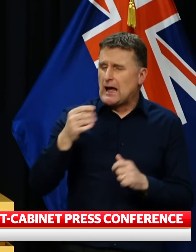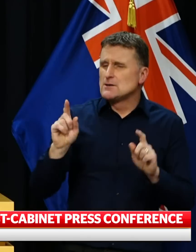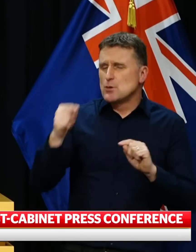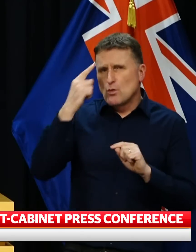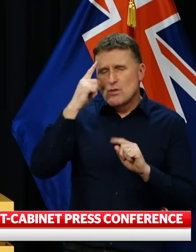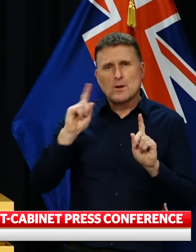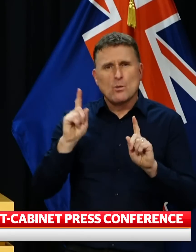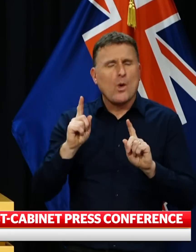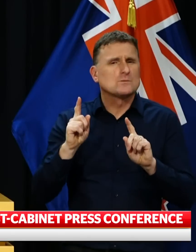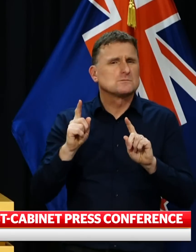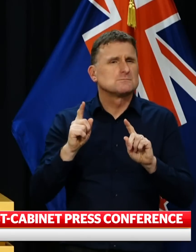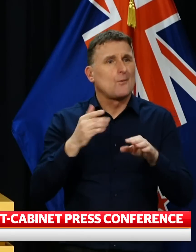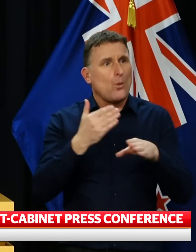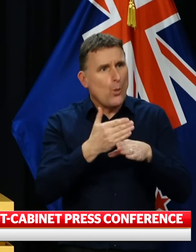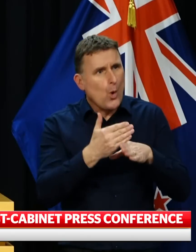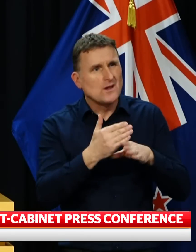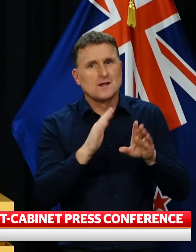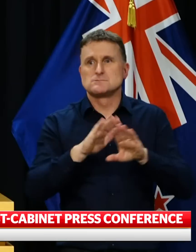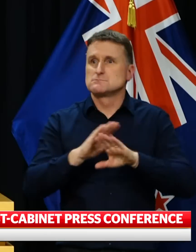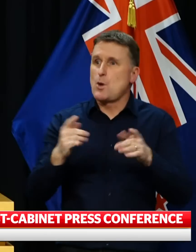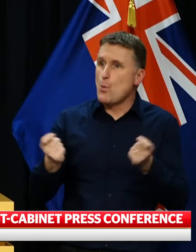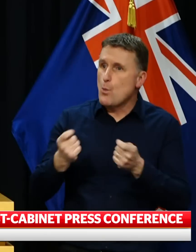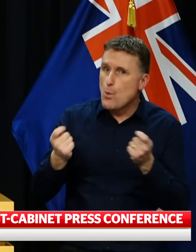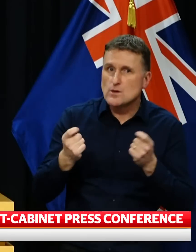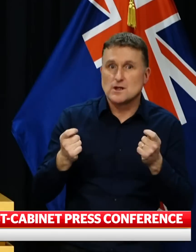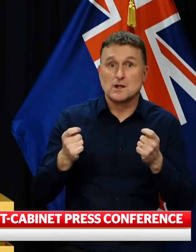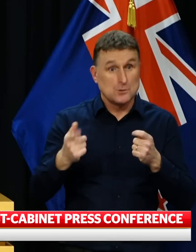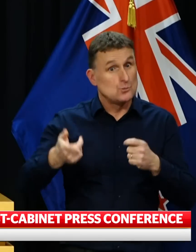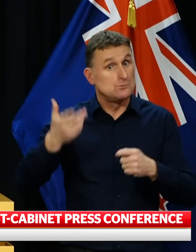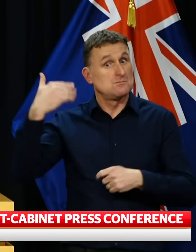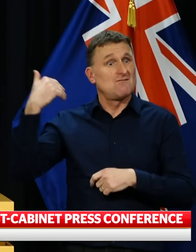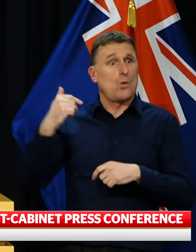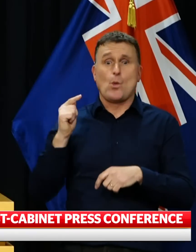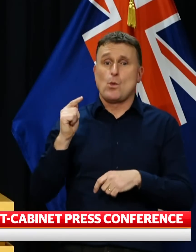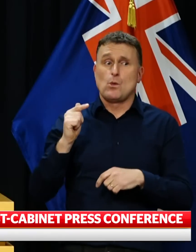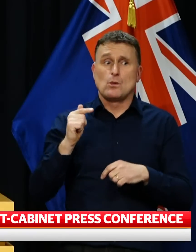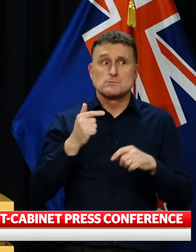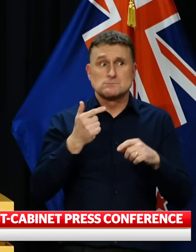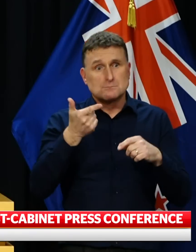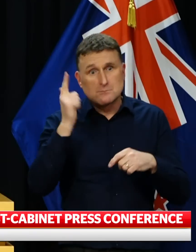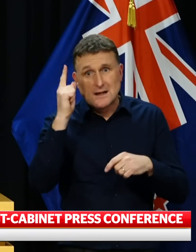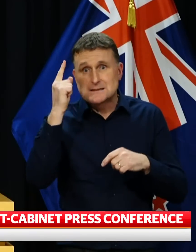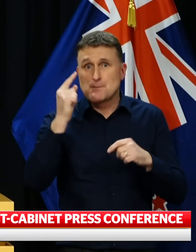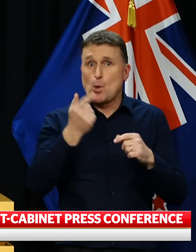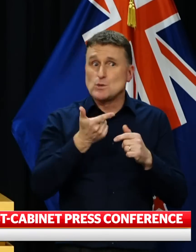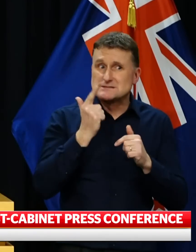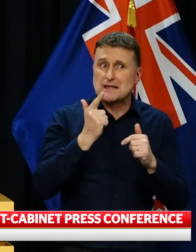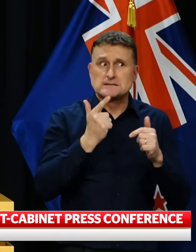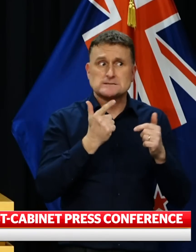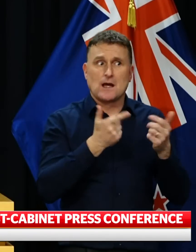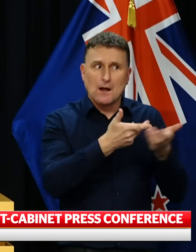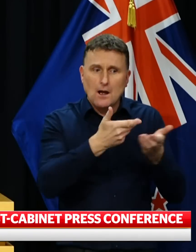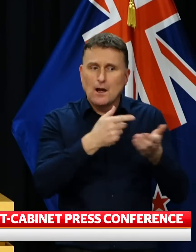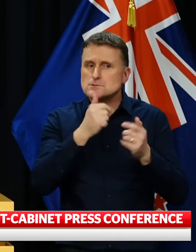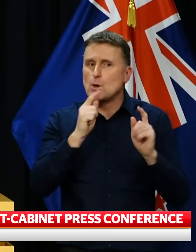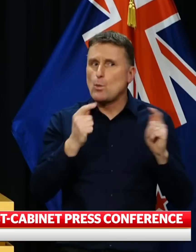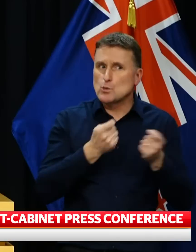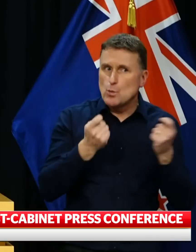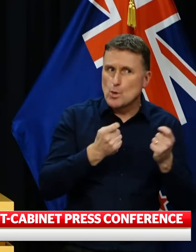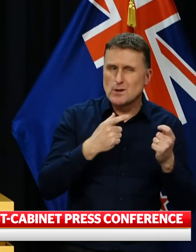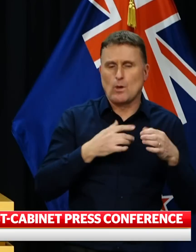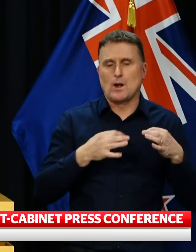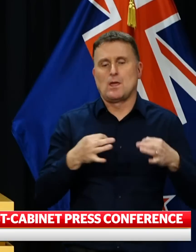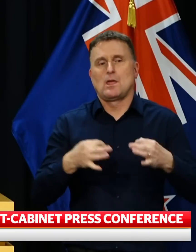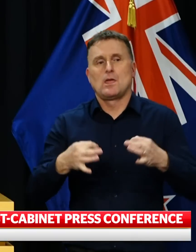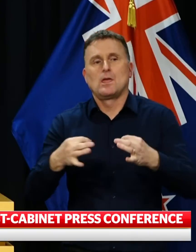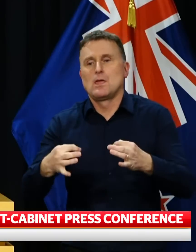talking regularly with principals, teachers, you knew what the situation was. Why couldn't you act on that as soon as you got in? We made the decision when we were in